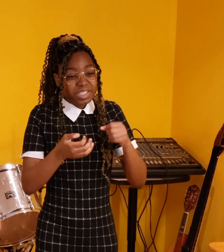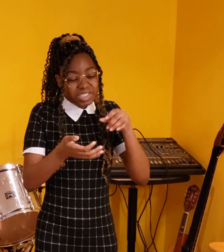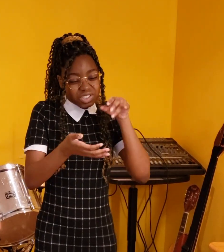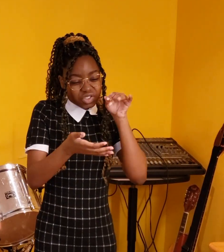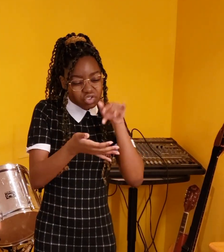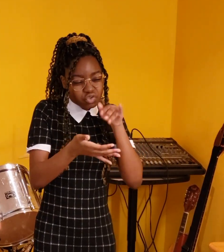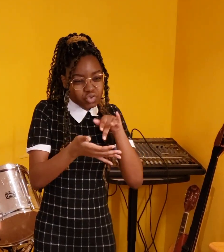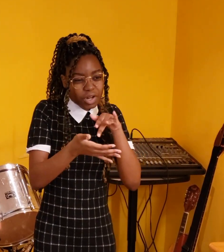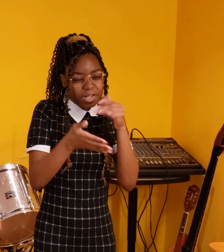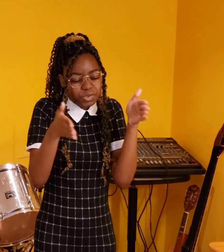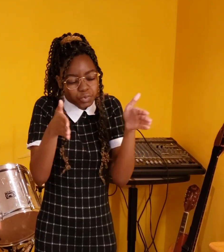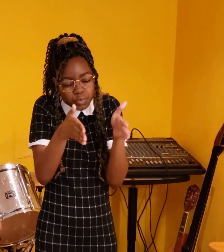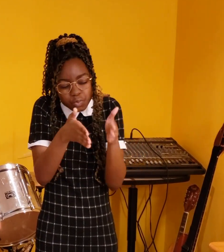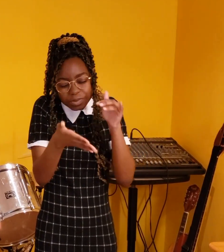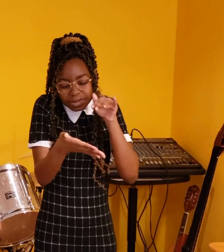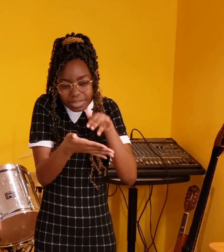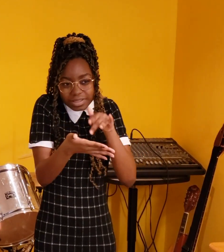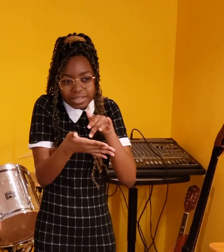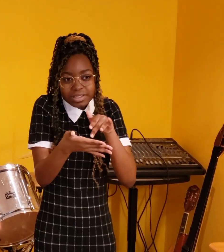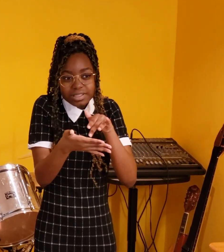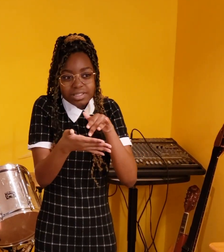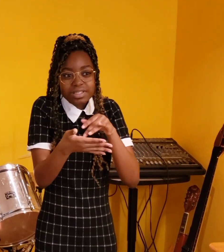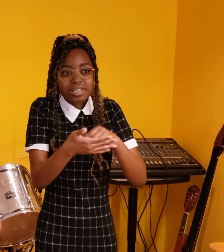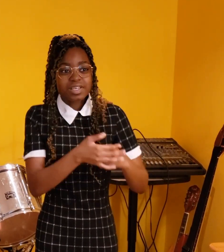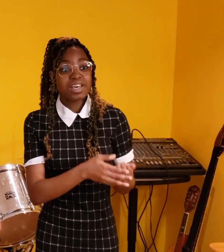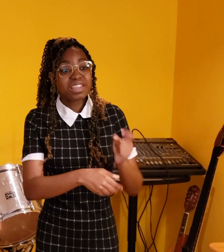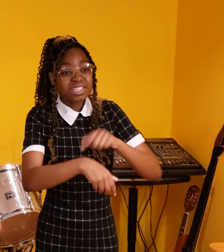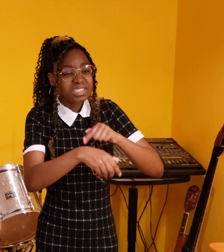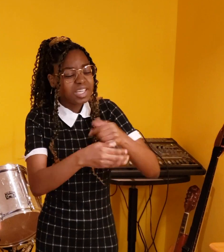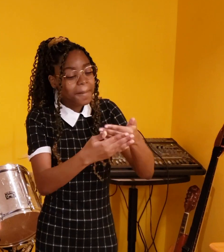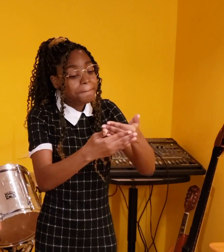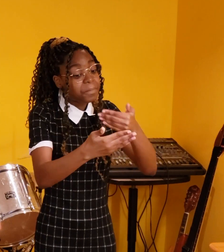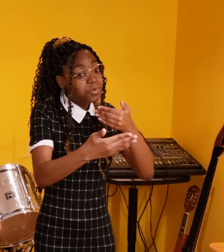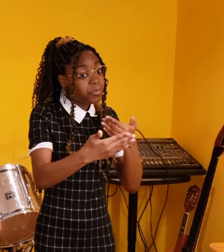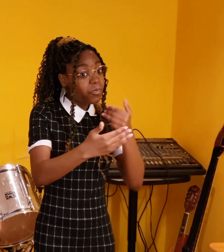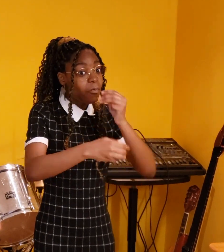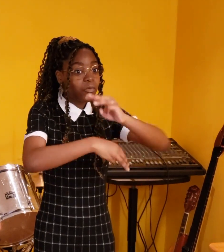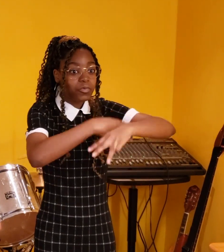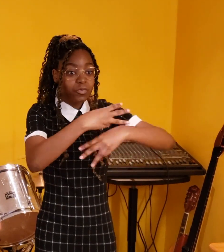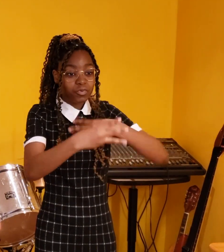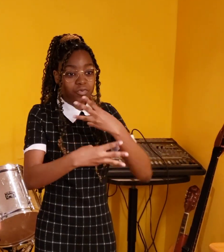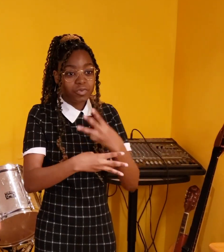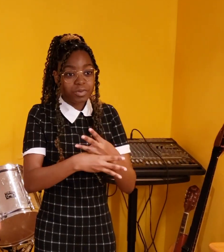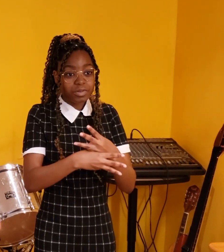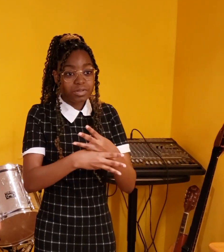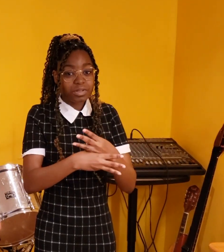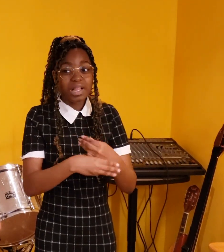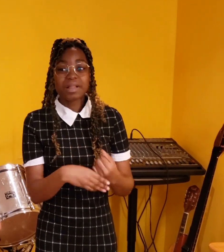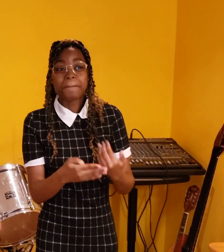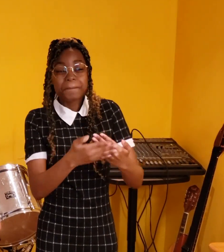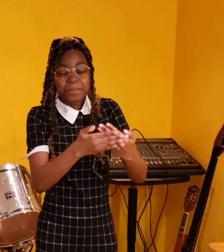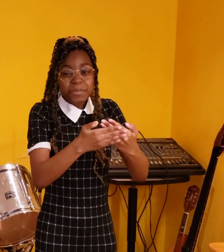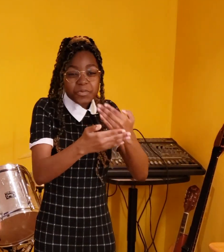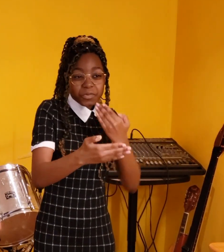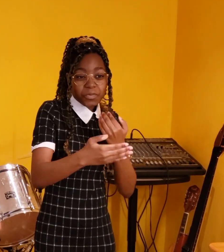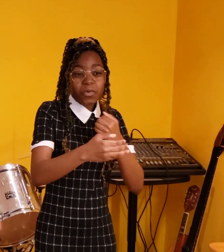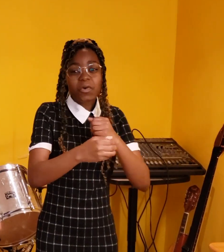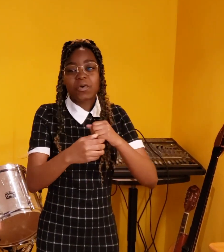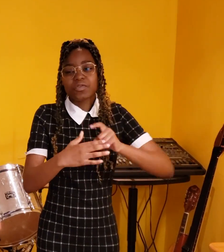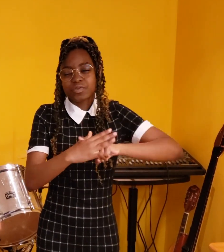the time before creation, to see what was happening the time before creation. So if you have your